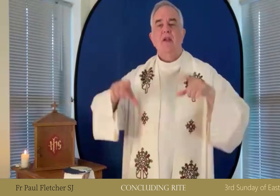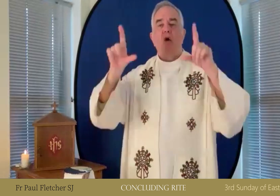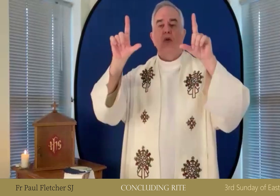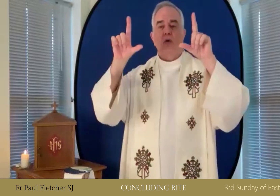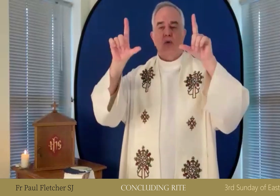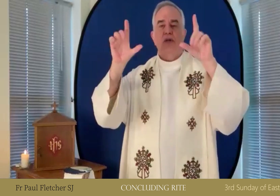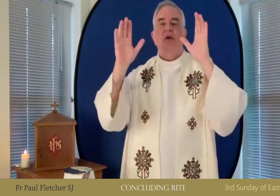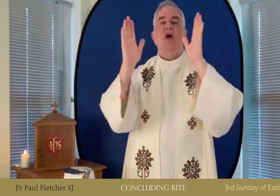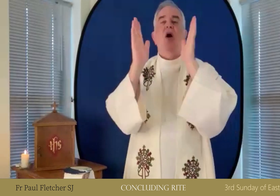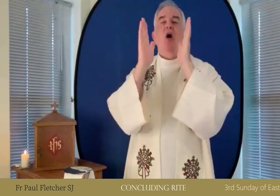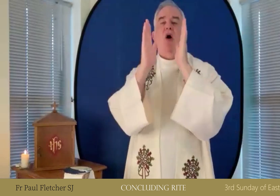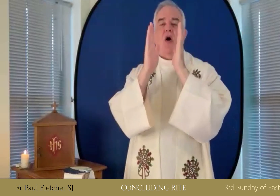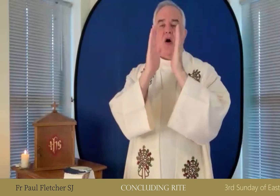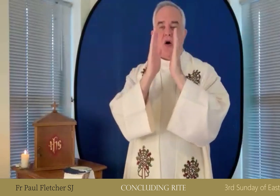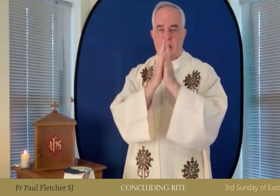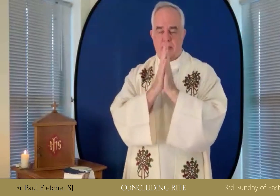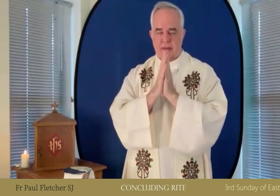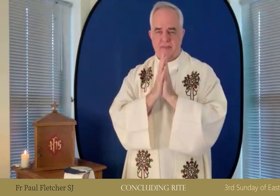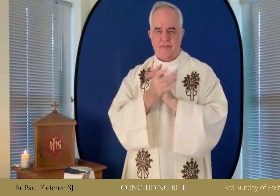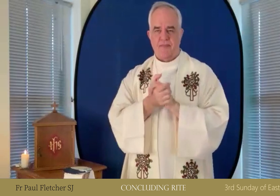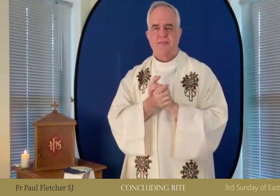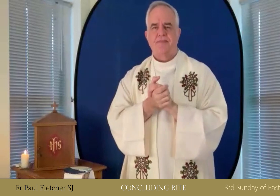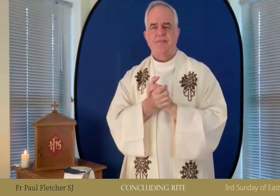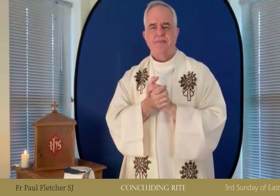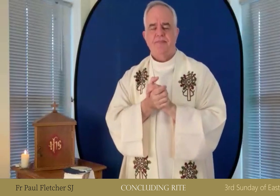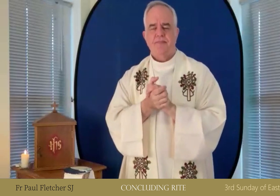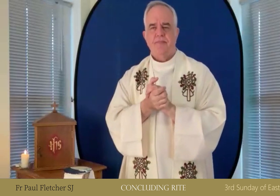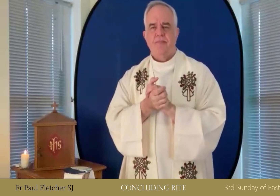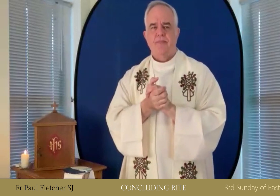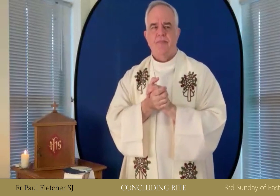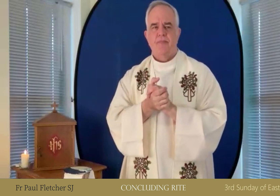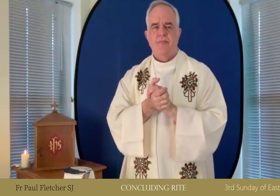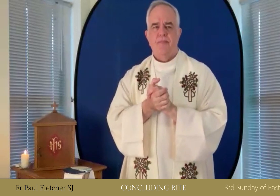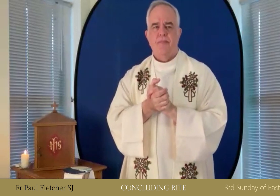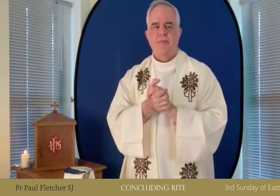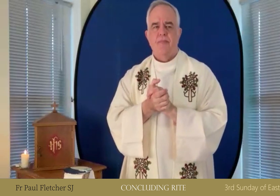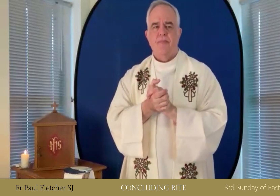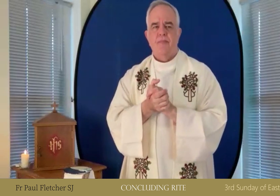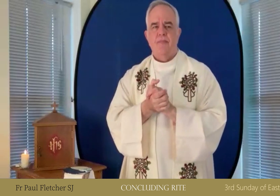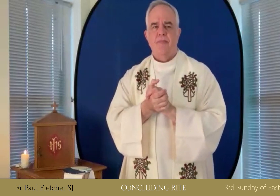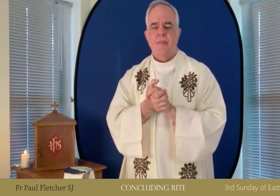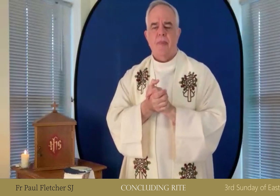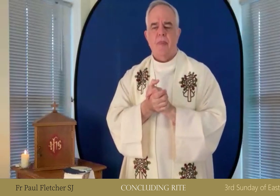our Lord. Amen.